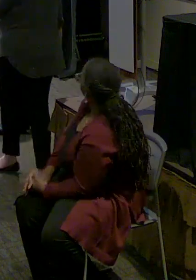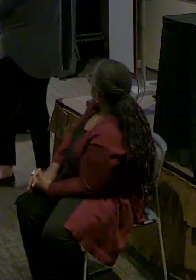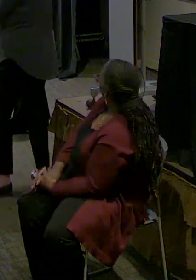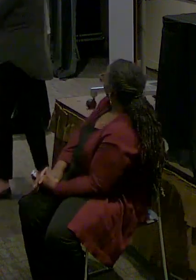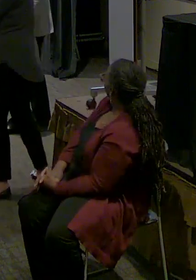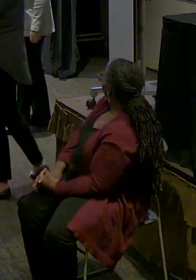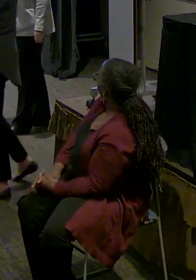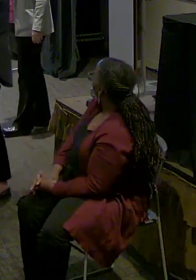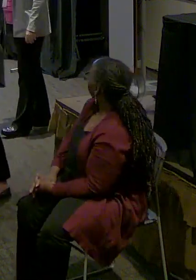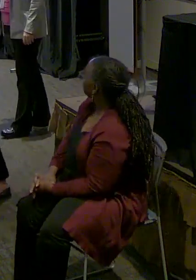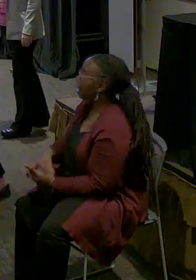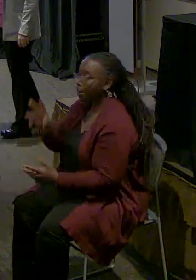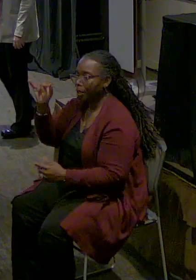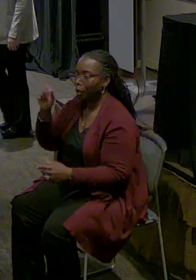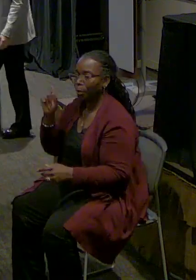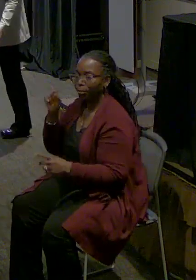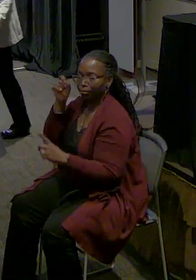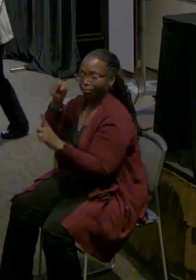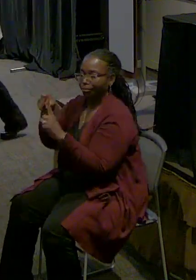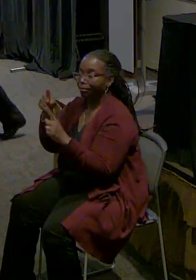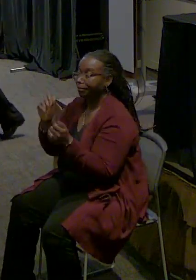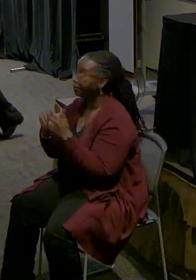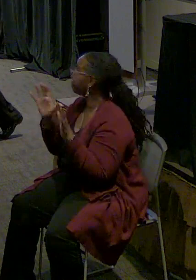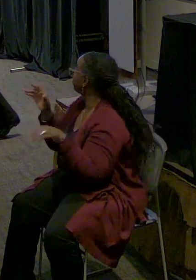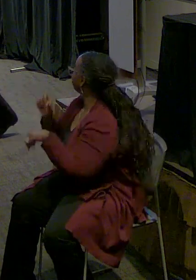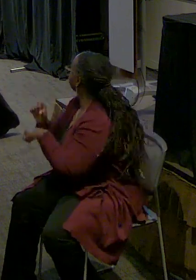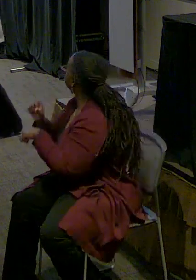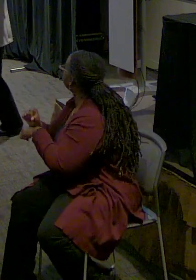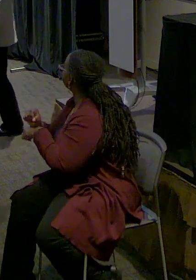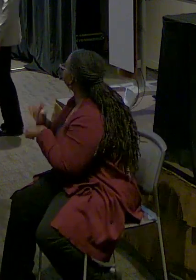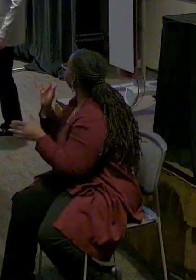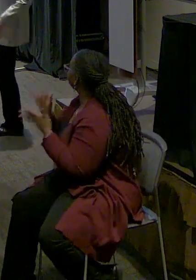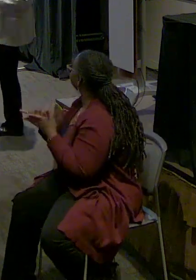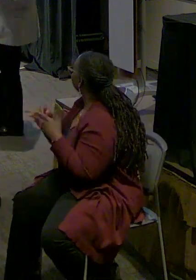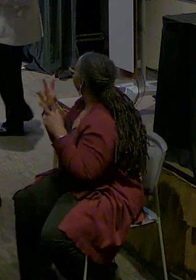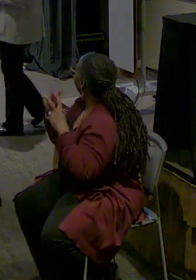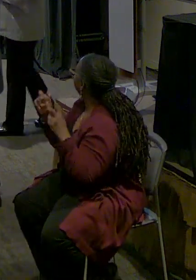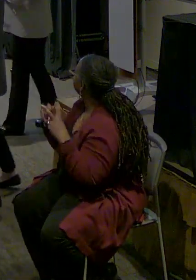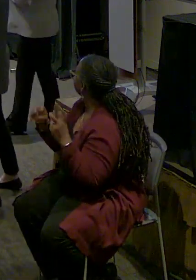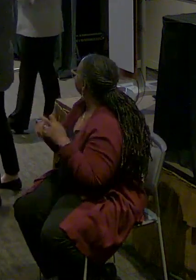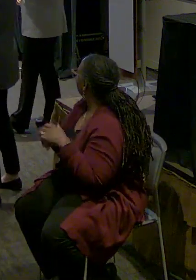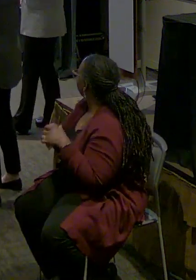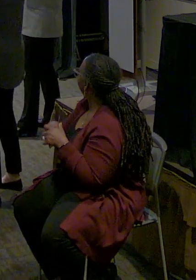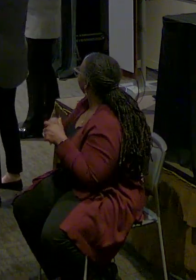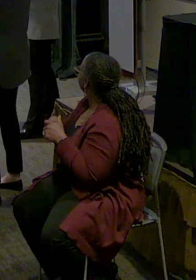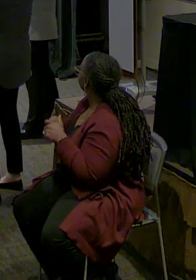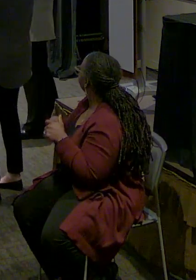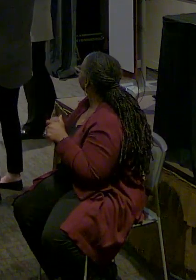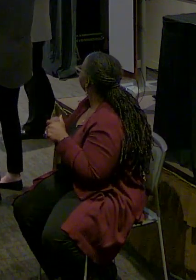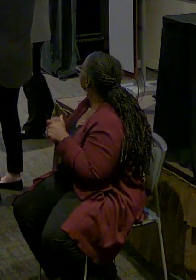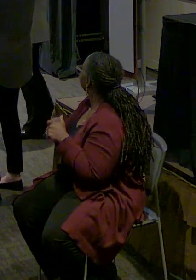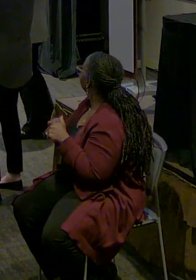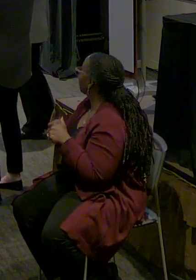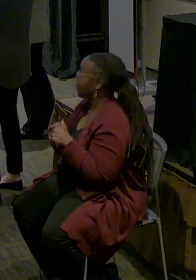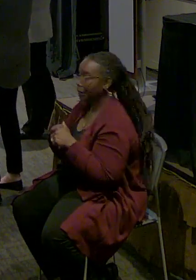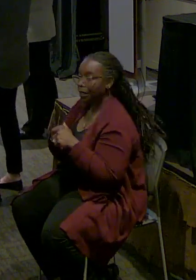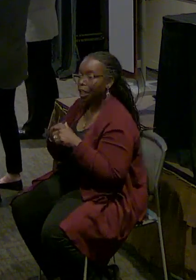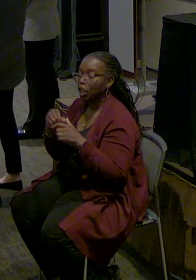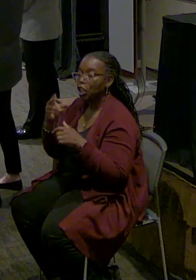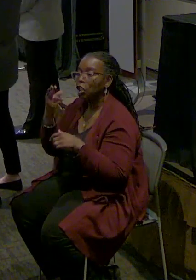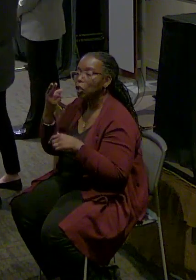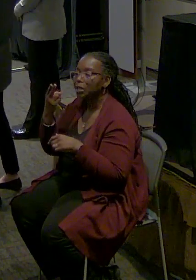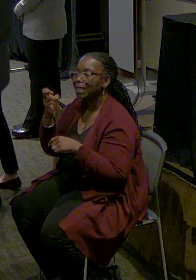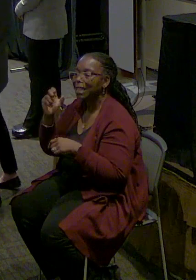Misty will get me later for putting her on the spot like that, but she did a great job with that analysis. But that's another, we certainly use heat maps to